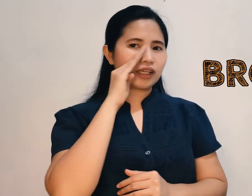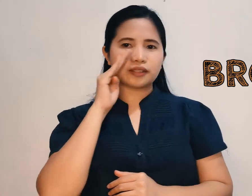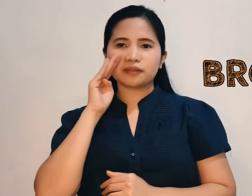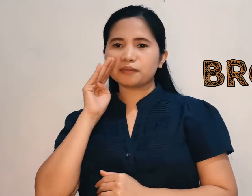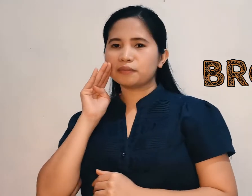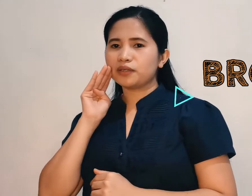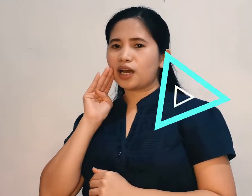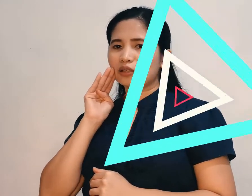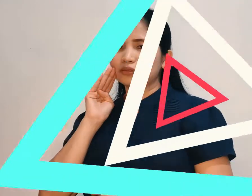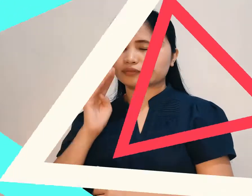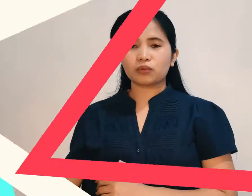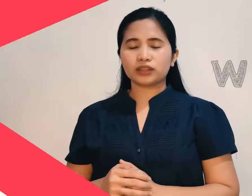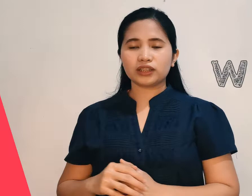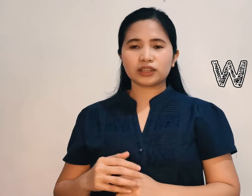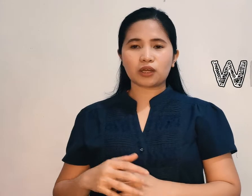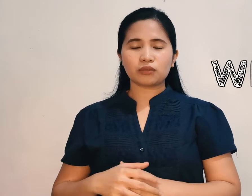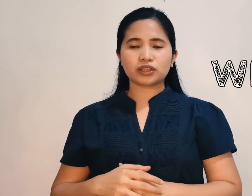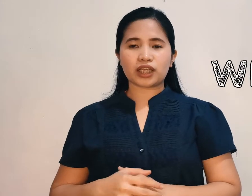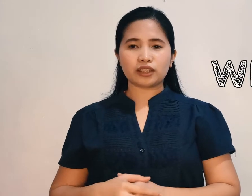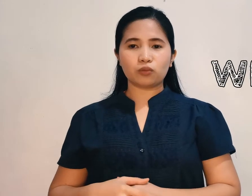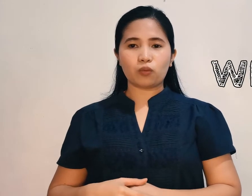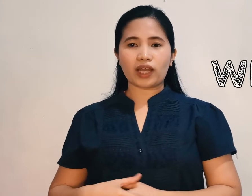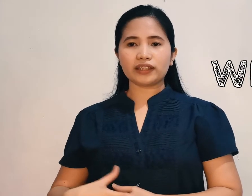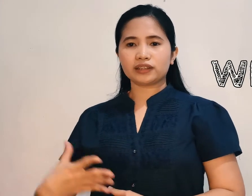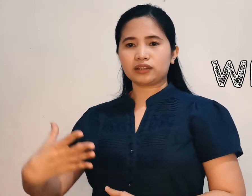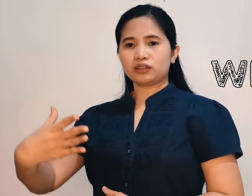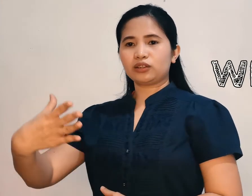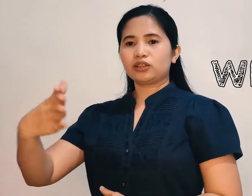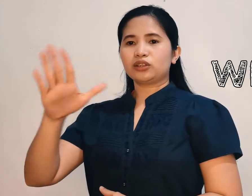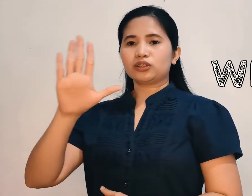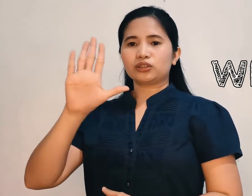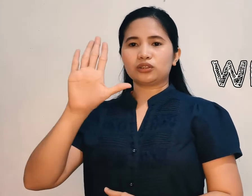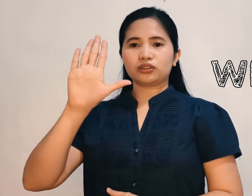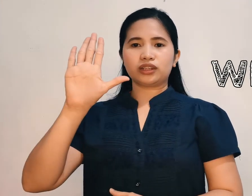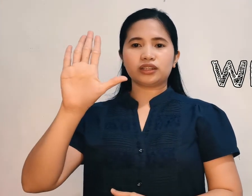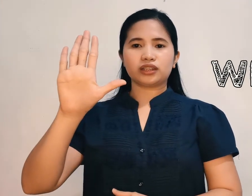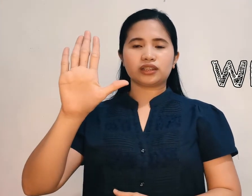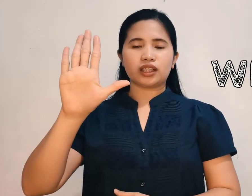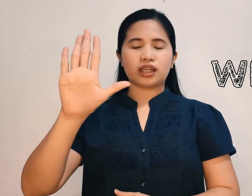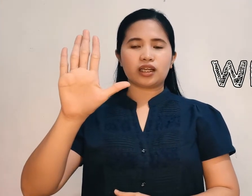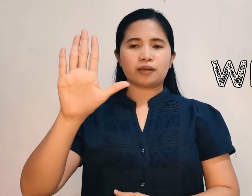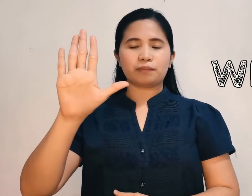Okay, brown. This is how we sign white. So this is the